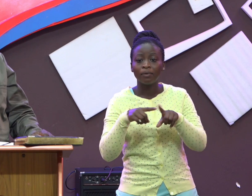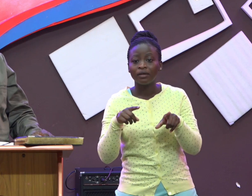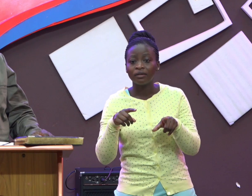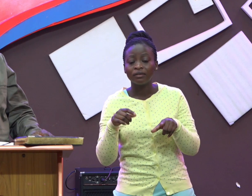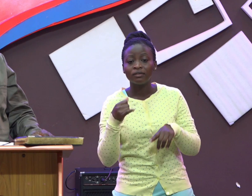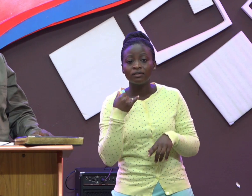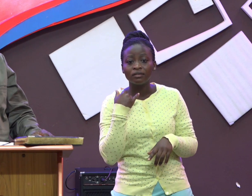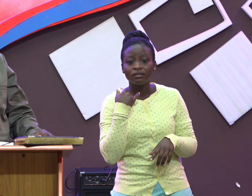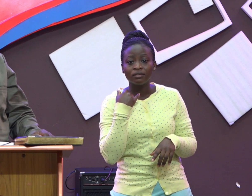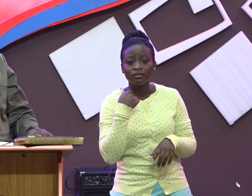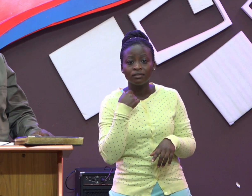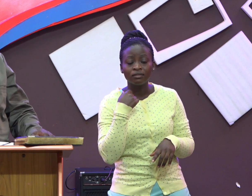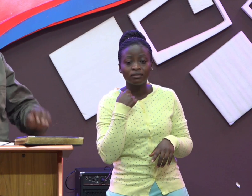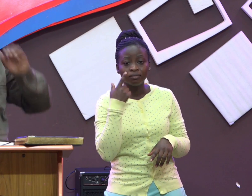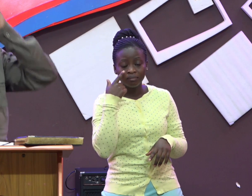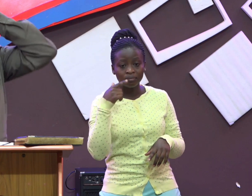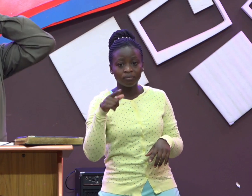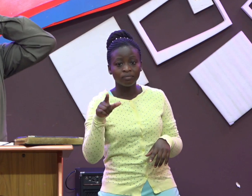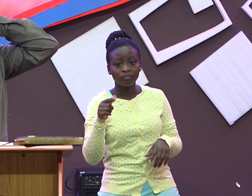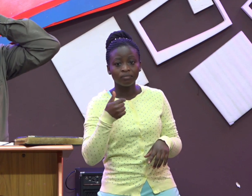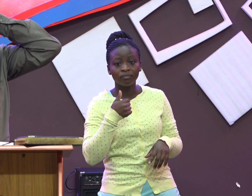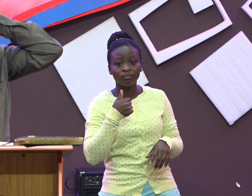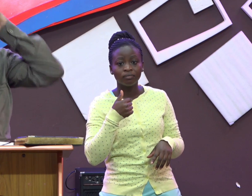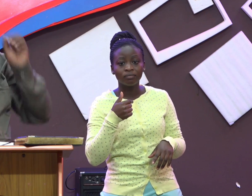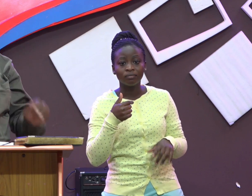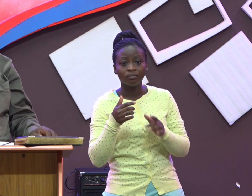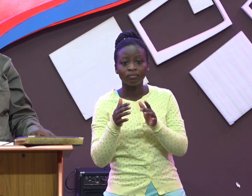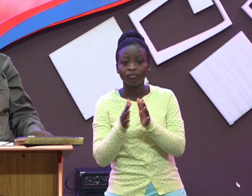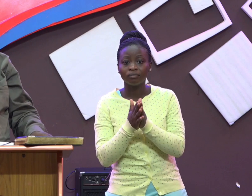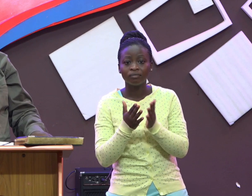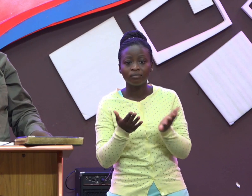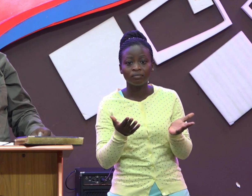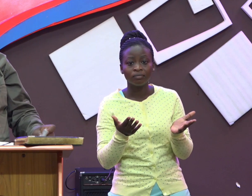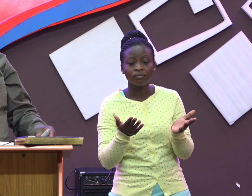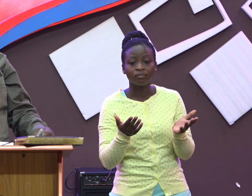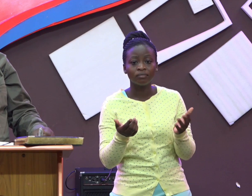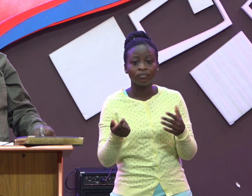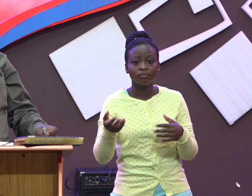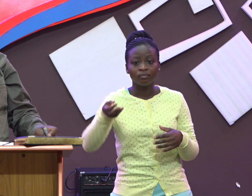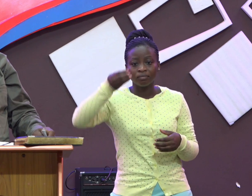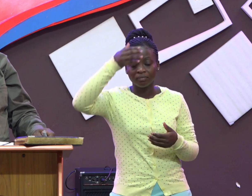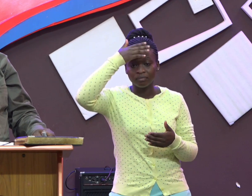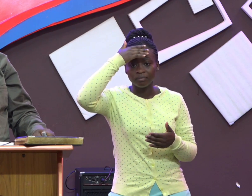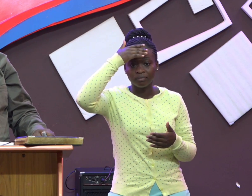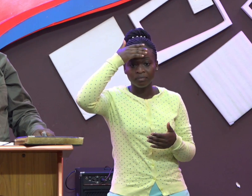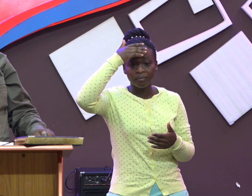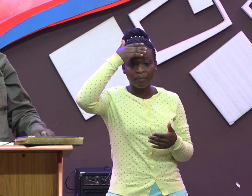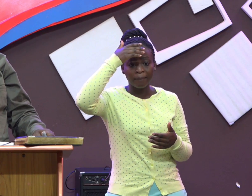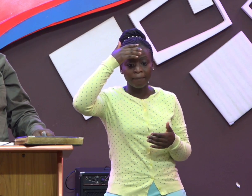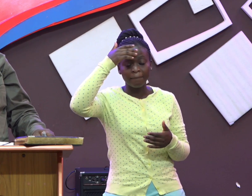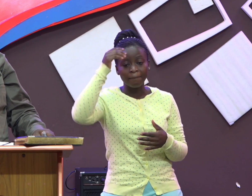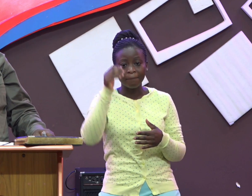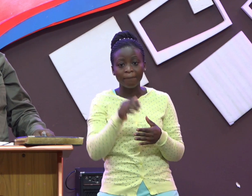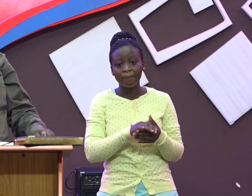studying. Bafuka ngabagezi. They used to become wise. Olukuba nti bawanga yo nnyo obudde. Because they gave in so much time. Kuzimba amagezi.